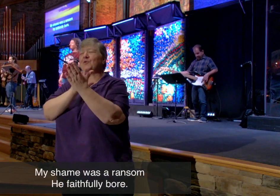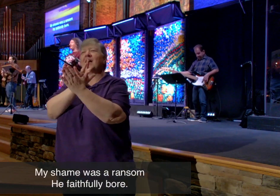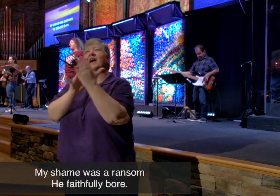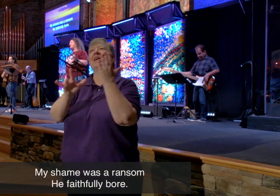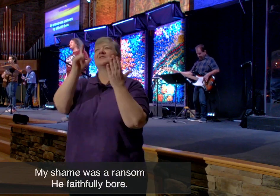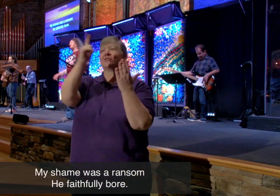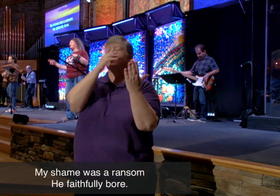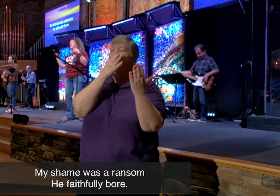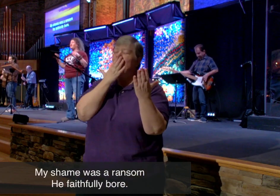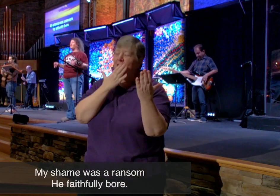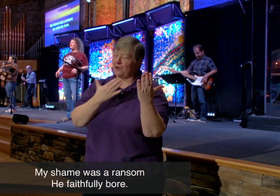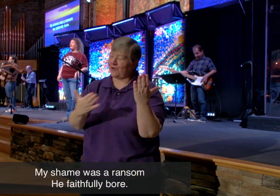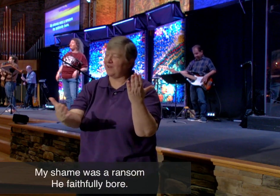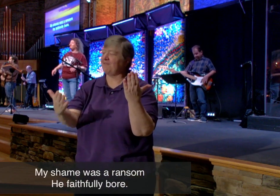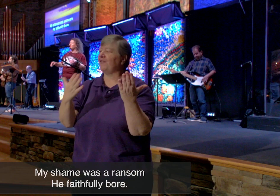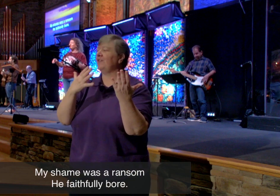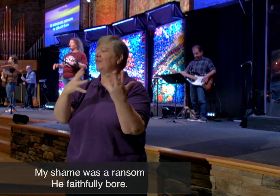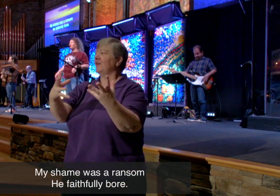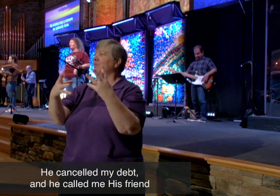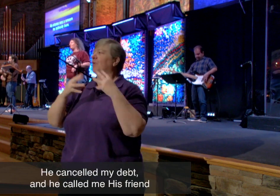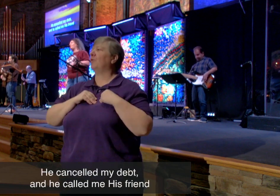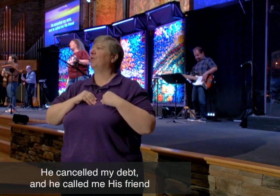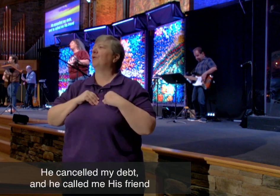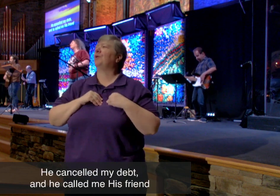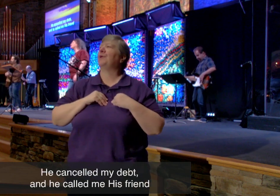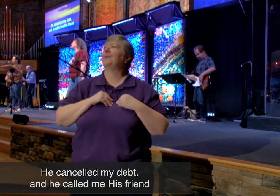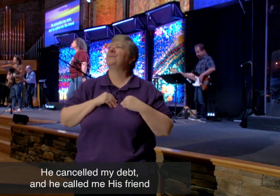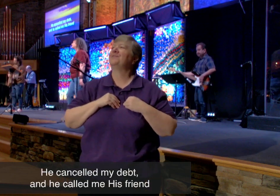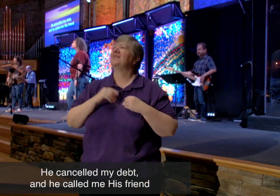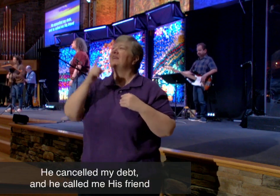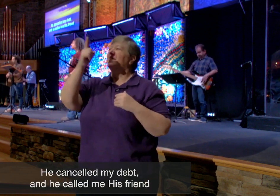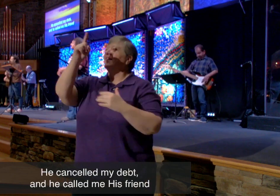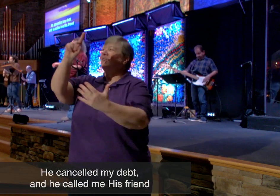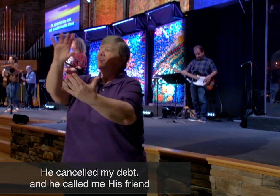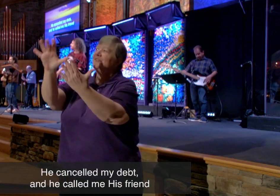war. My shame was ransomed, he fearfully